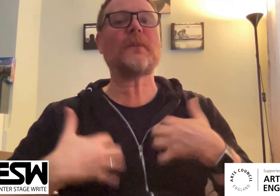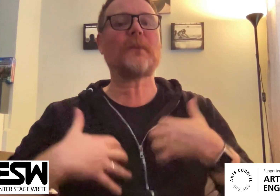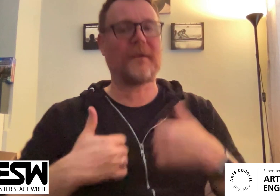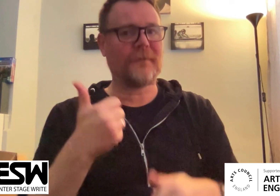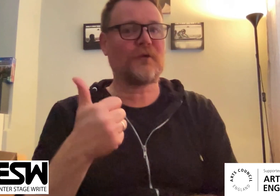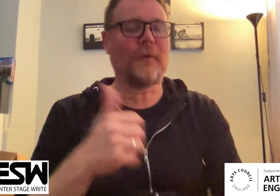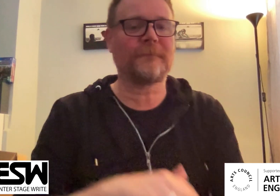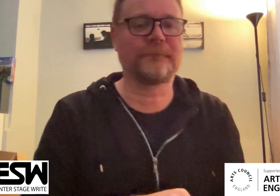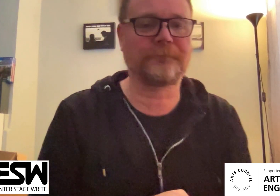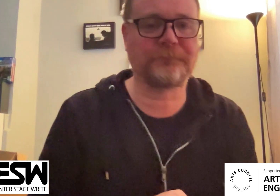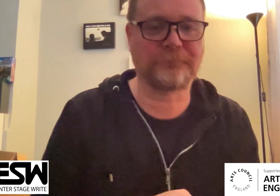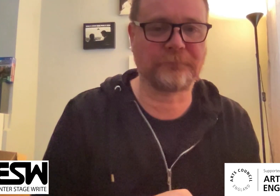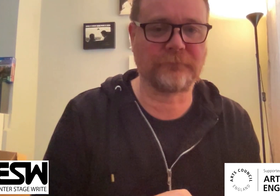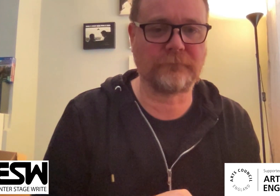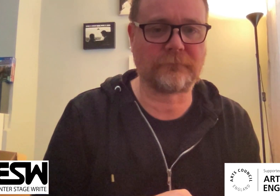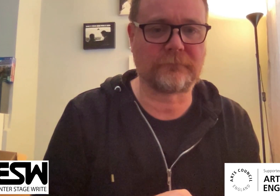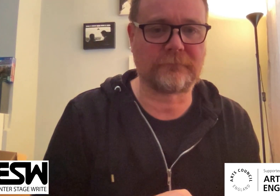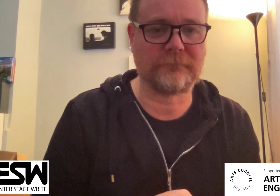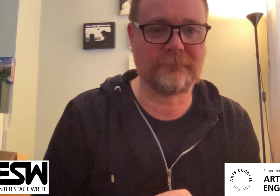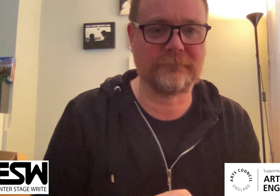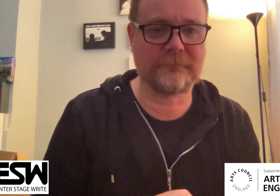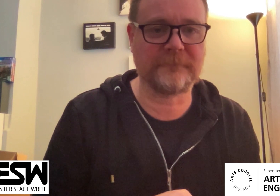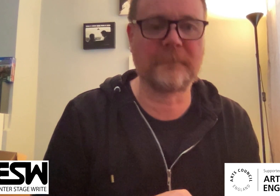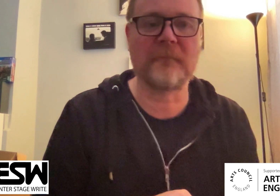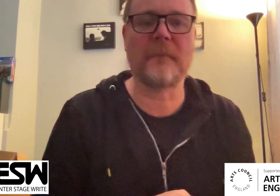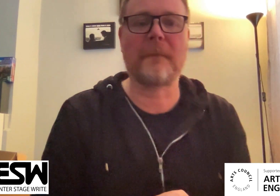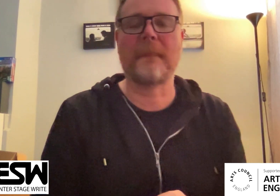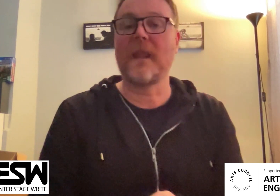revenge. So once you have that conflict, it makes the drama more interesting.